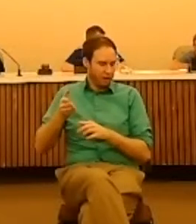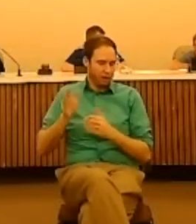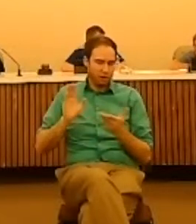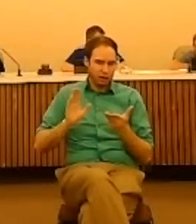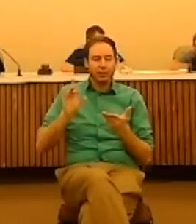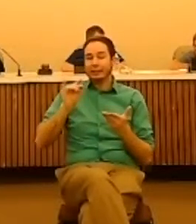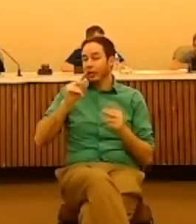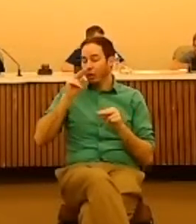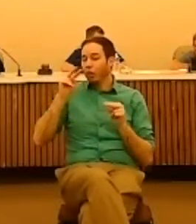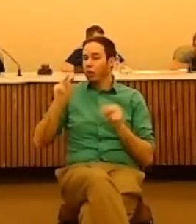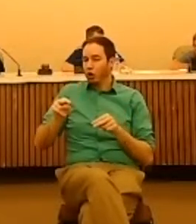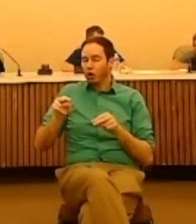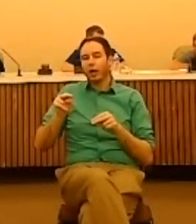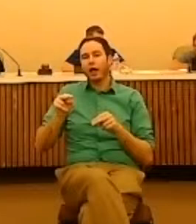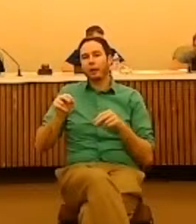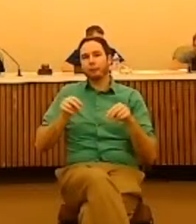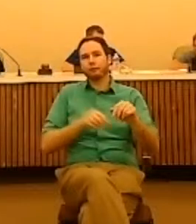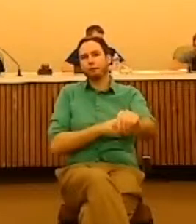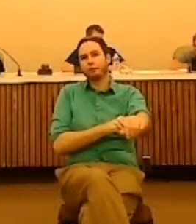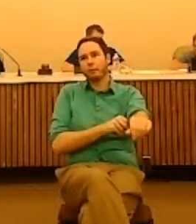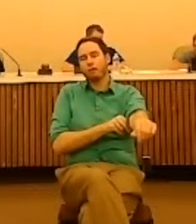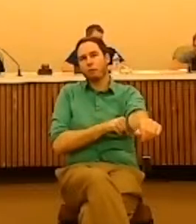also did look at,